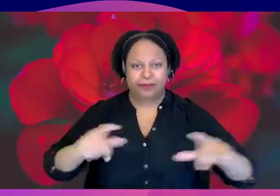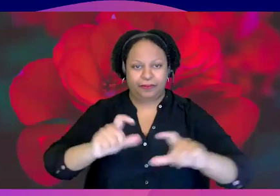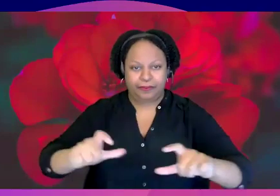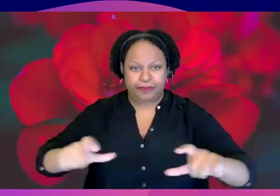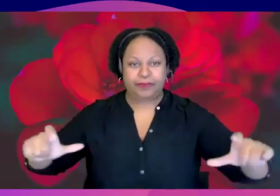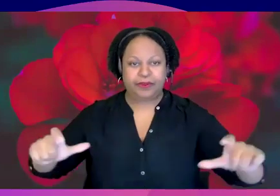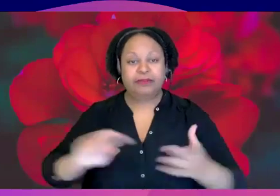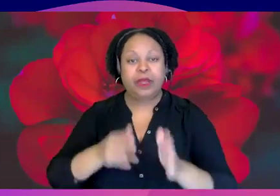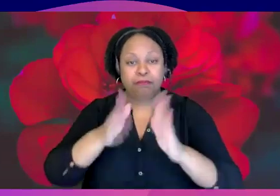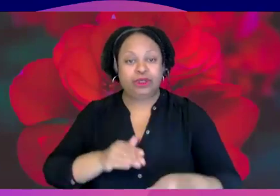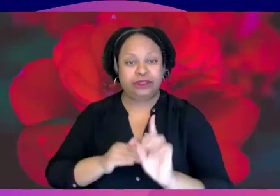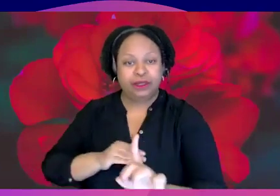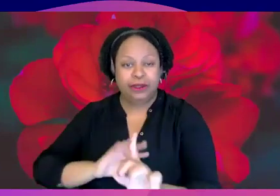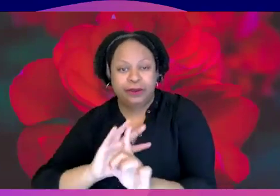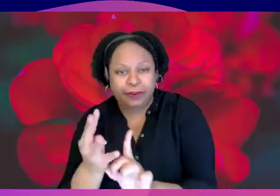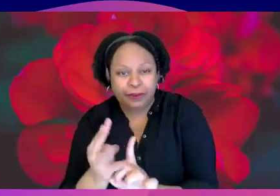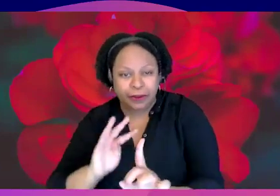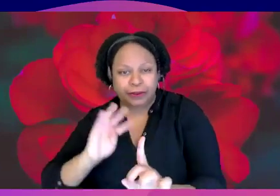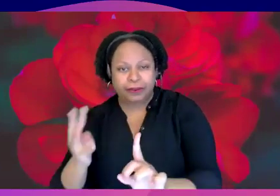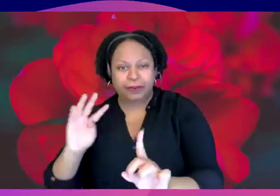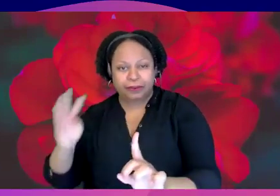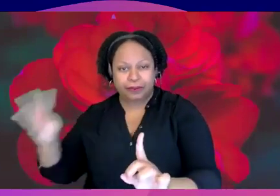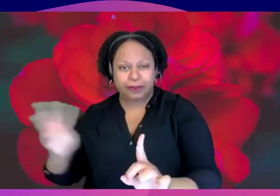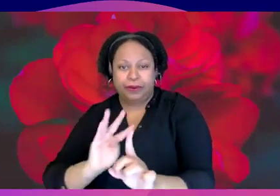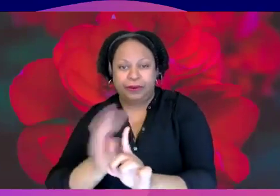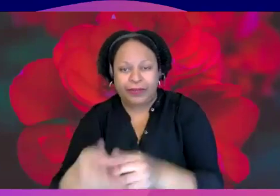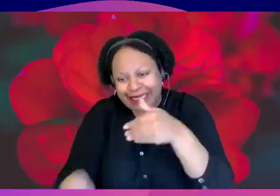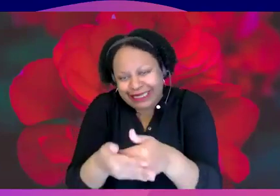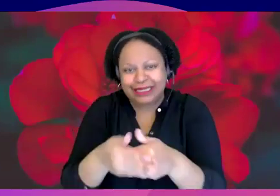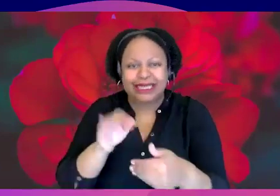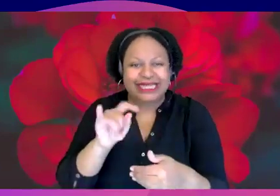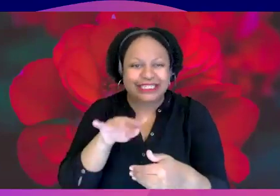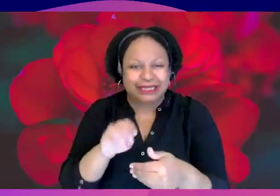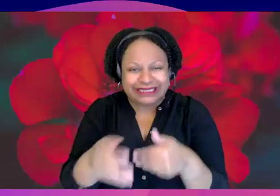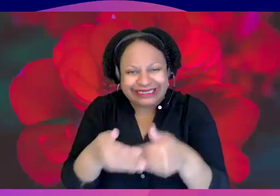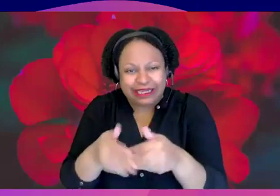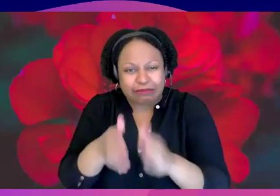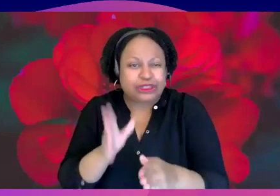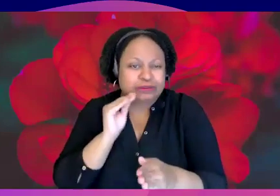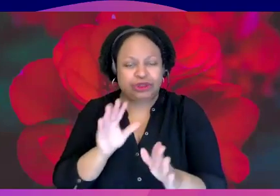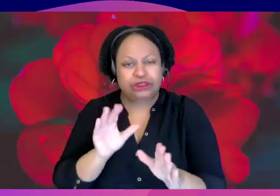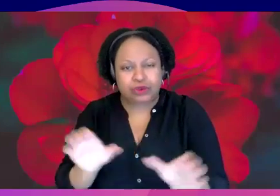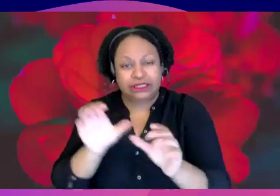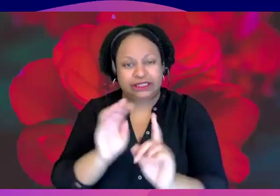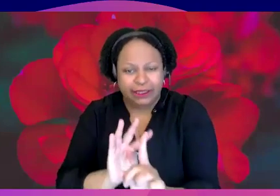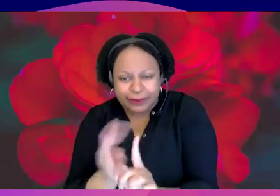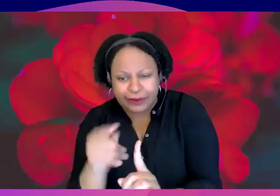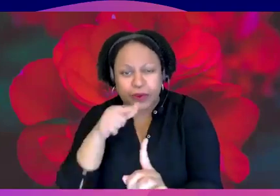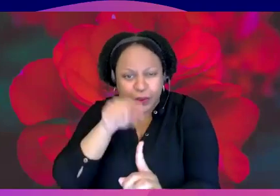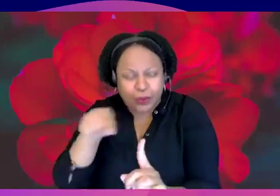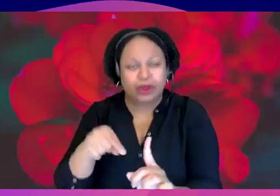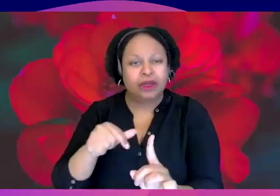the individual. So the closest ring level would be the intimates of the person in crisis, whether that's a partner or